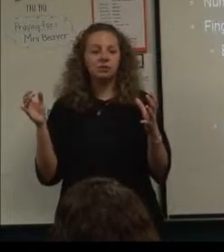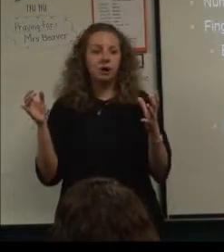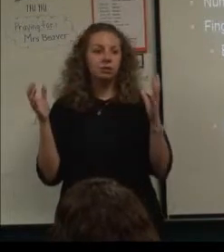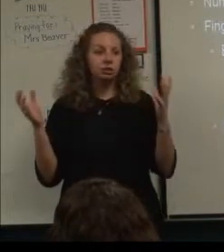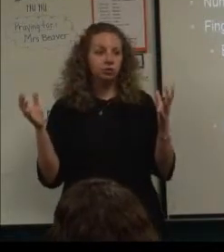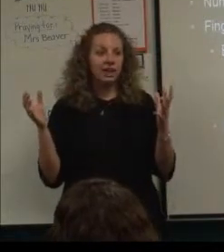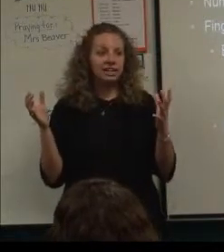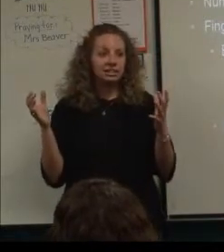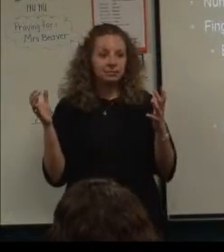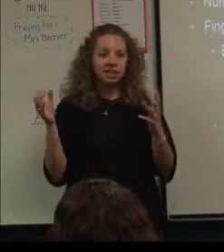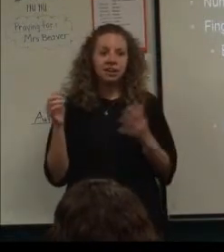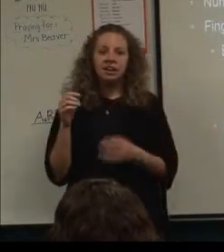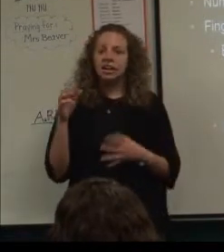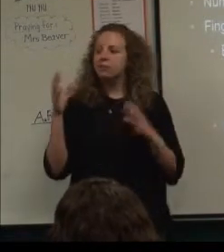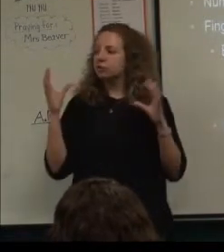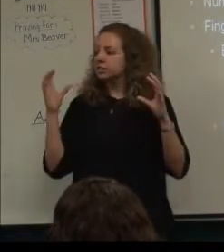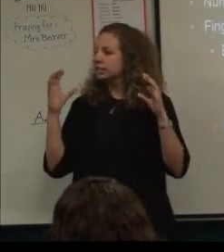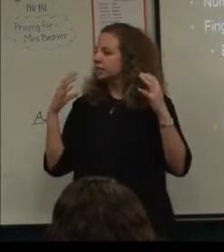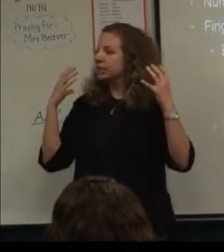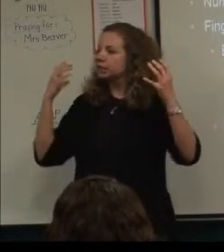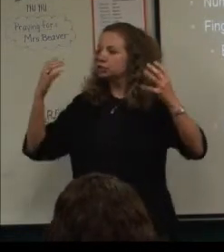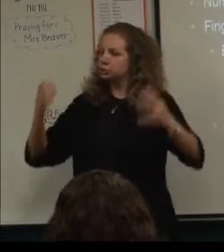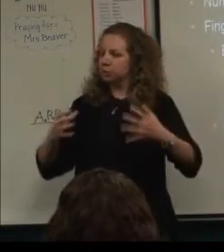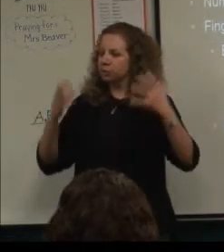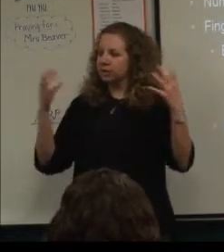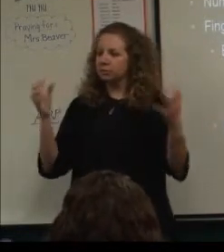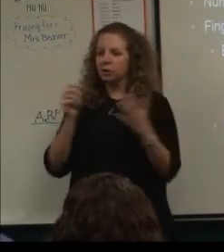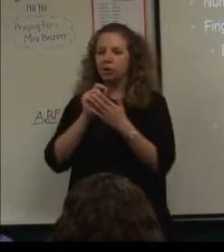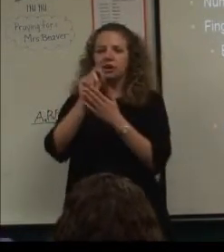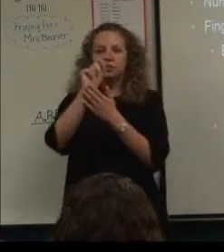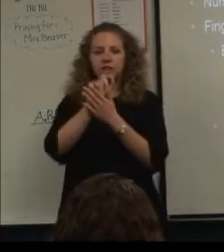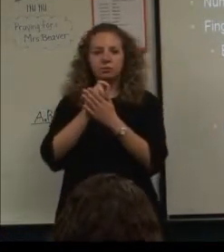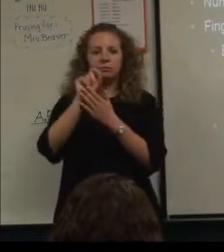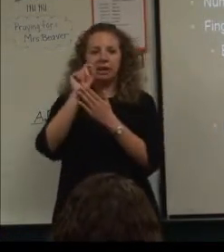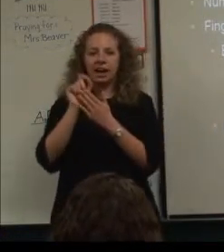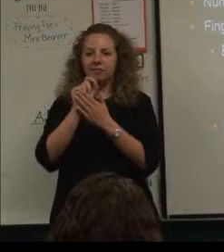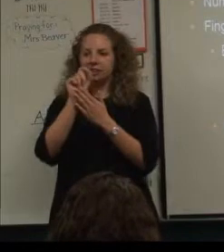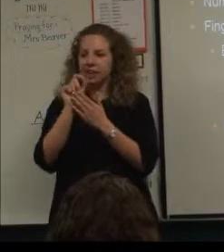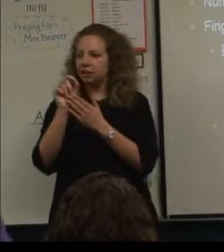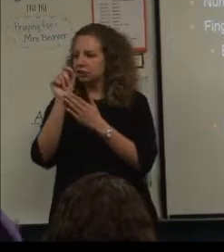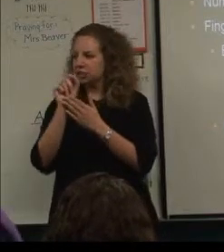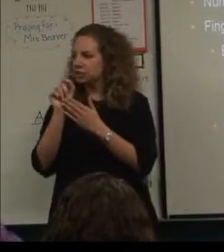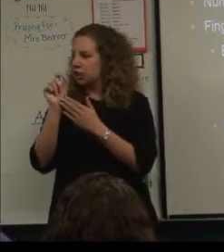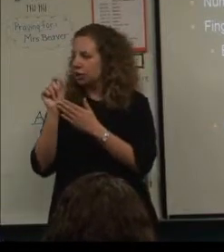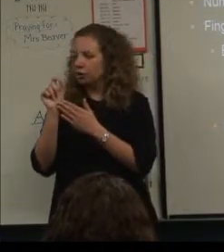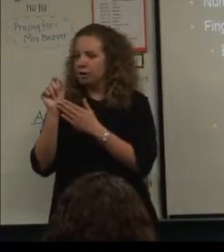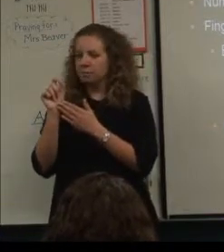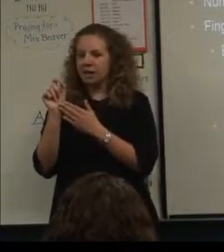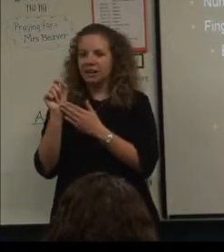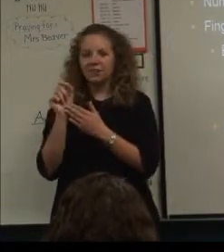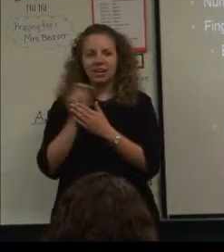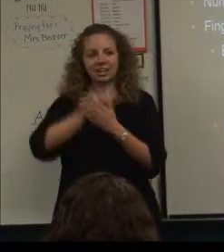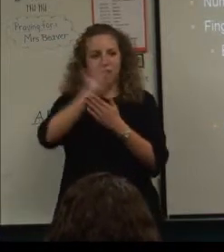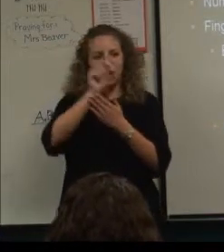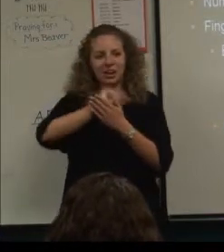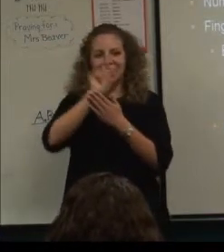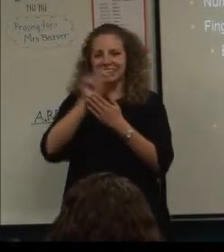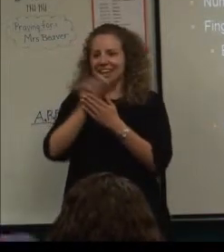about when you're writing something. If you're going to like make it super readable, then you would make every letter just so. But if you're like in a hurry, then it kind